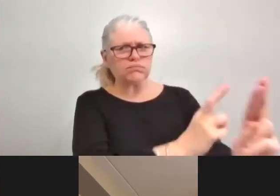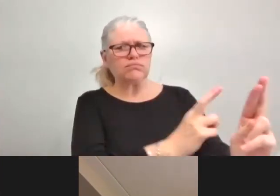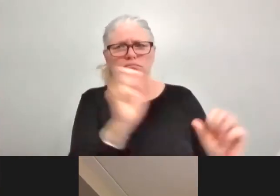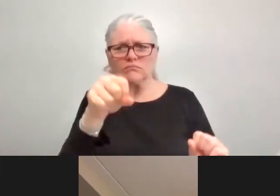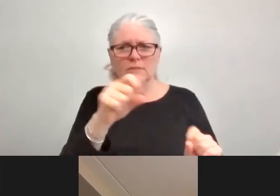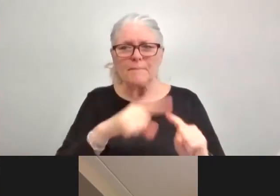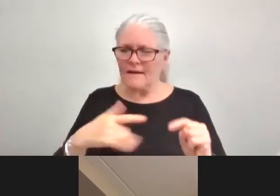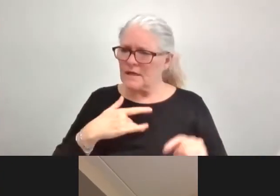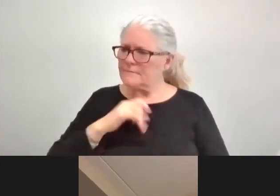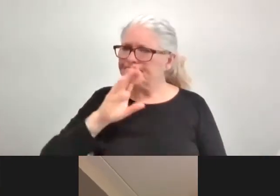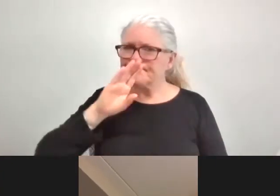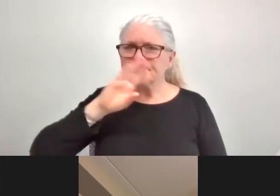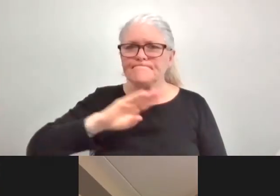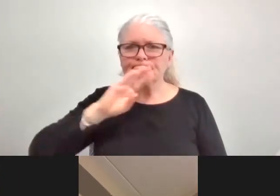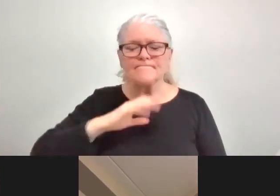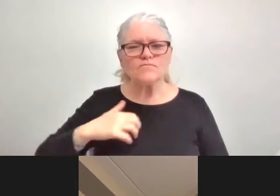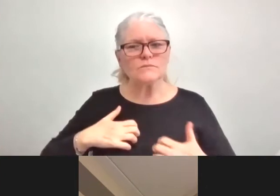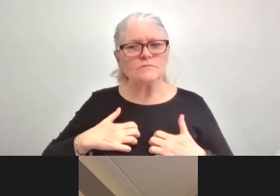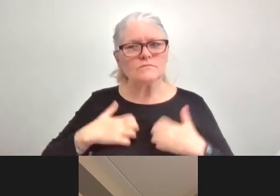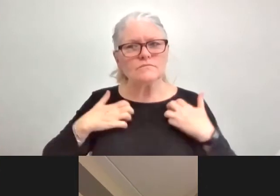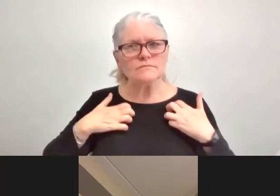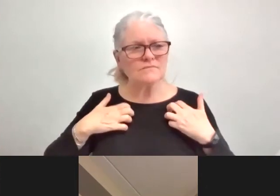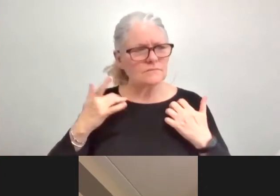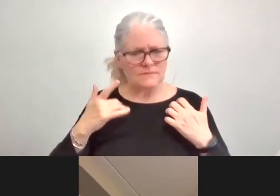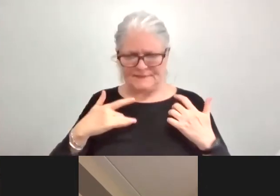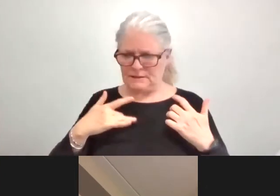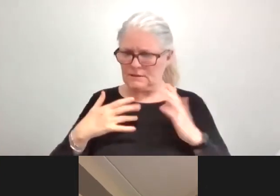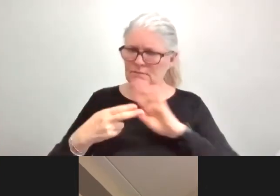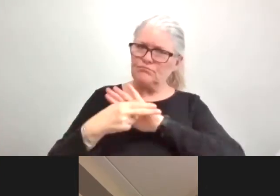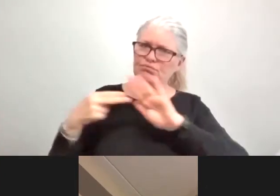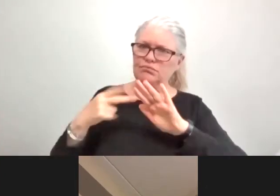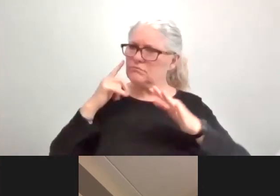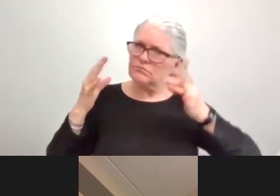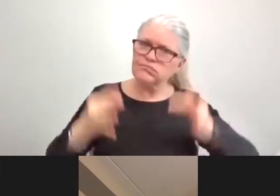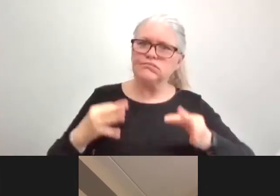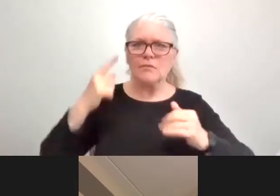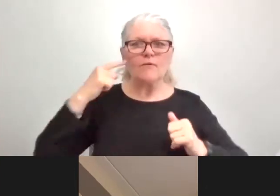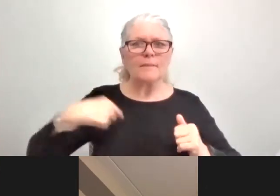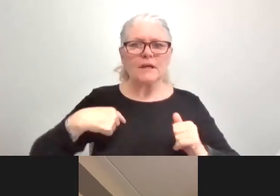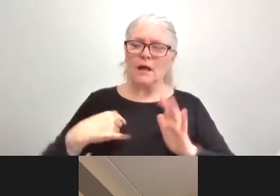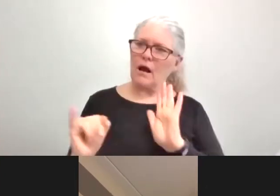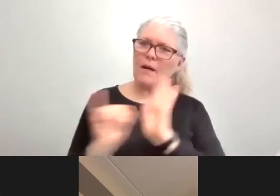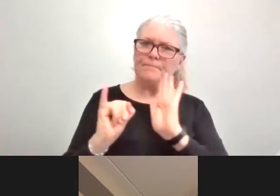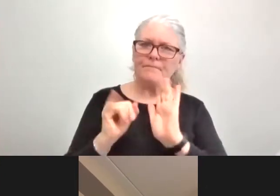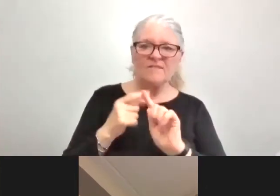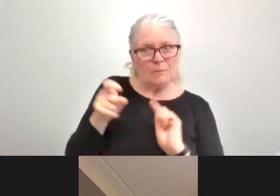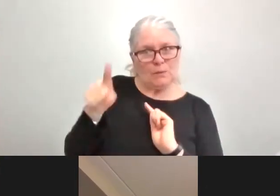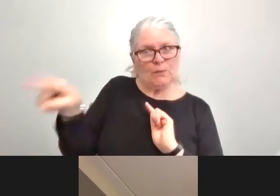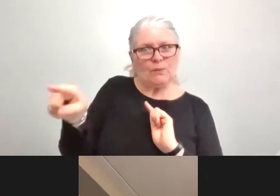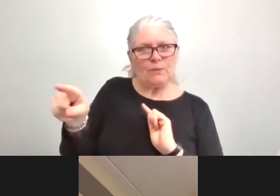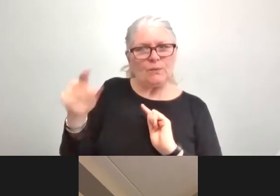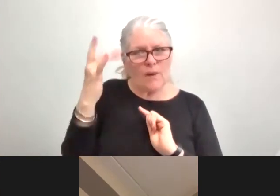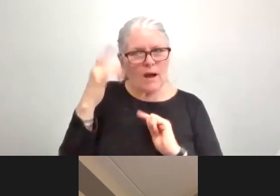it frustrates me because I don't like being put in a box or assumed an identity just because of other factors of my